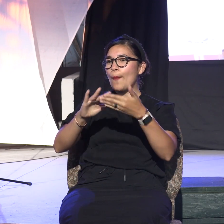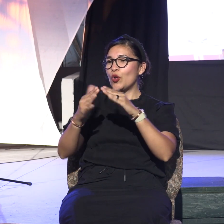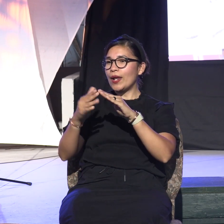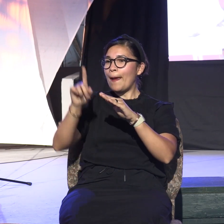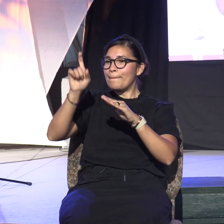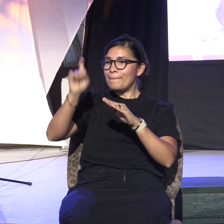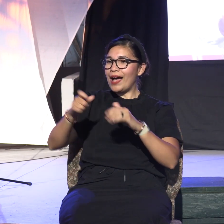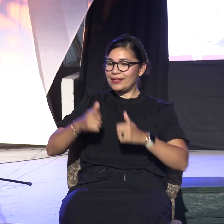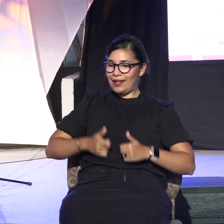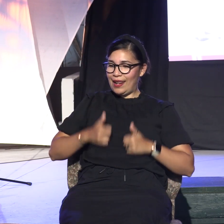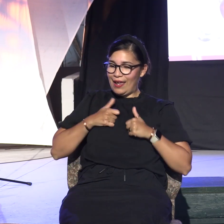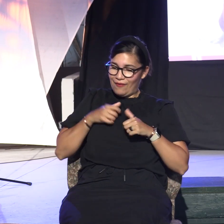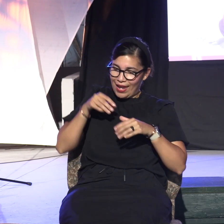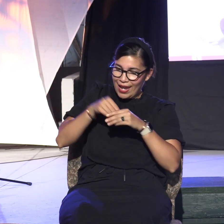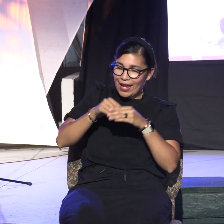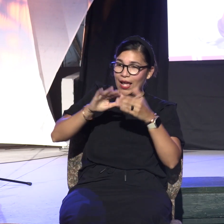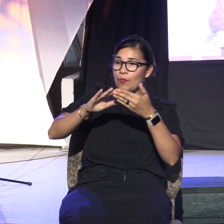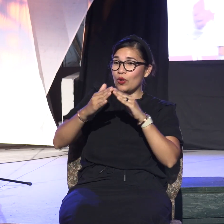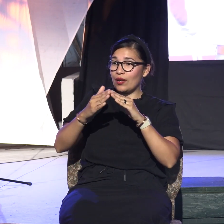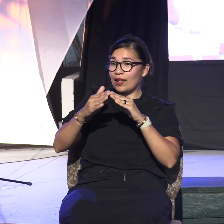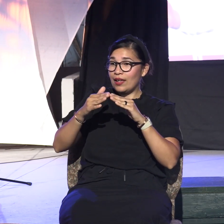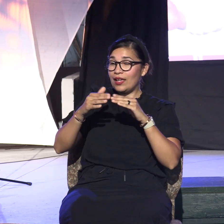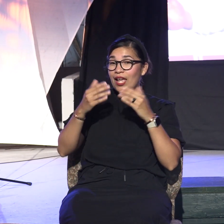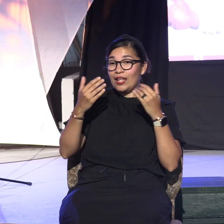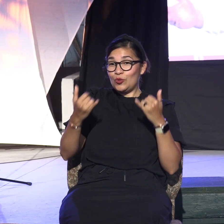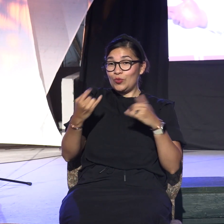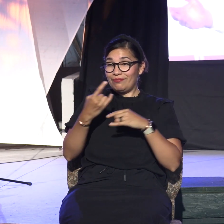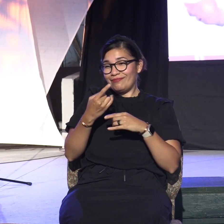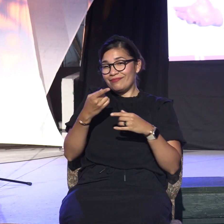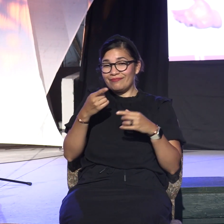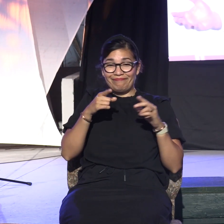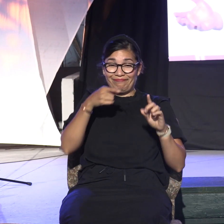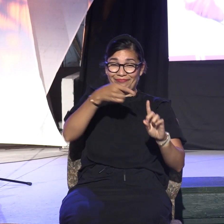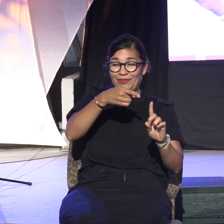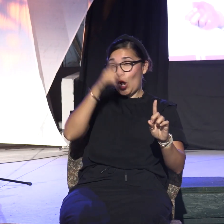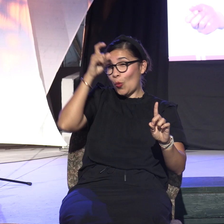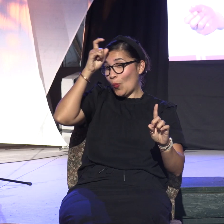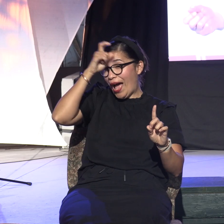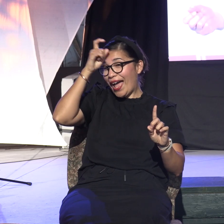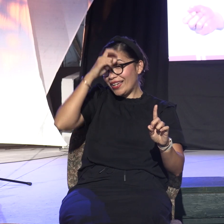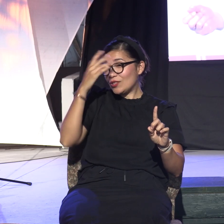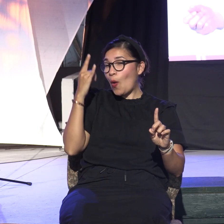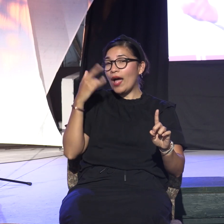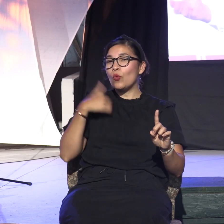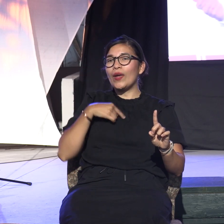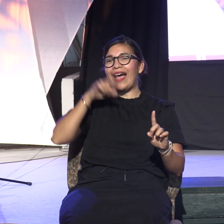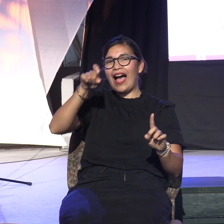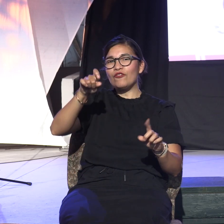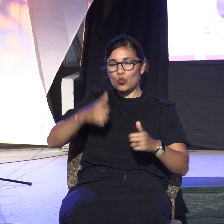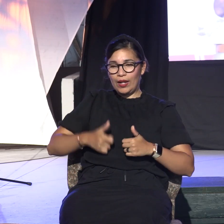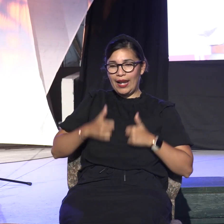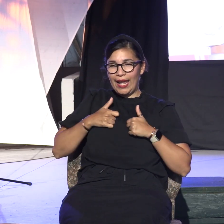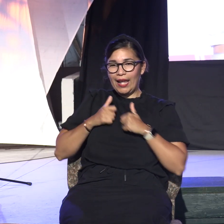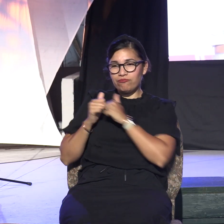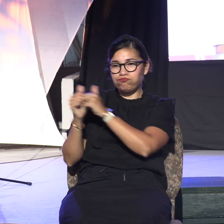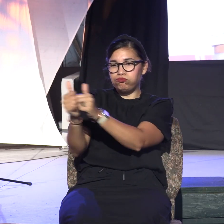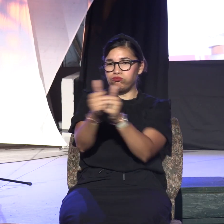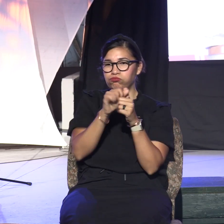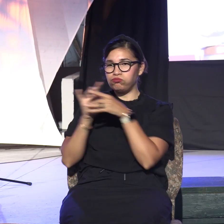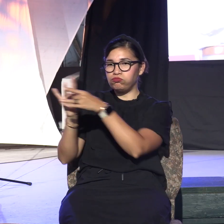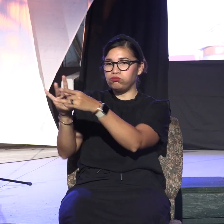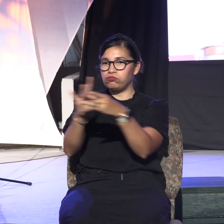we're talking specifically about that wisdom piece. So we will consult